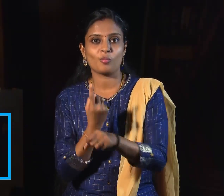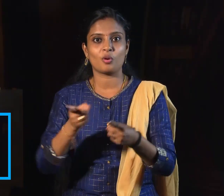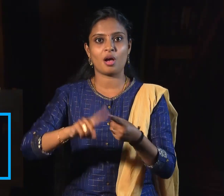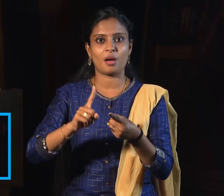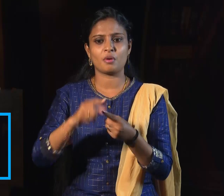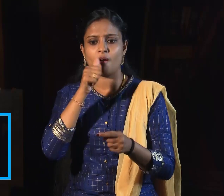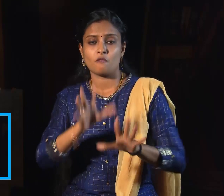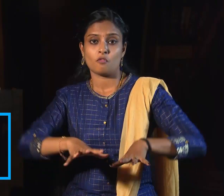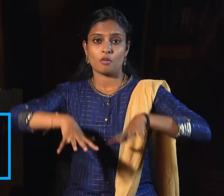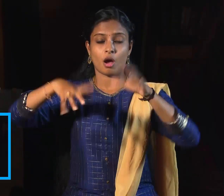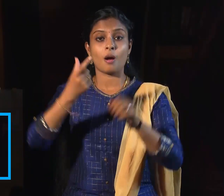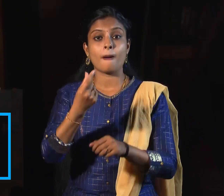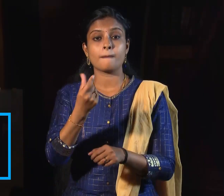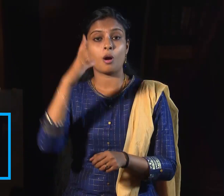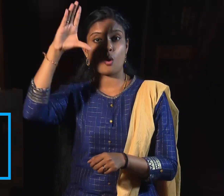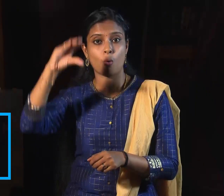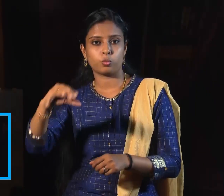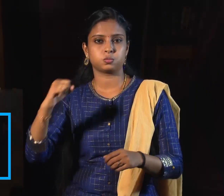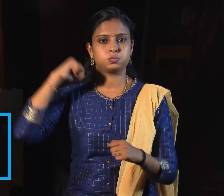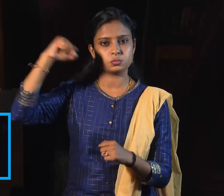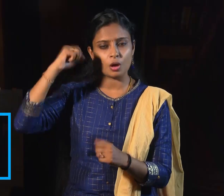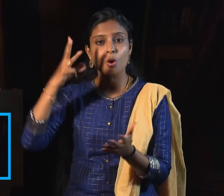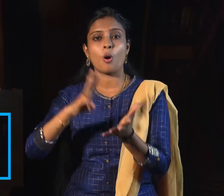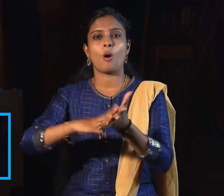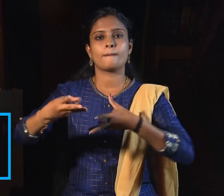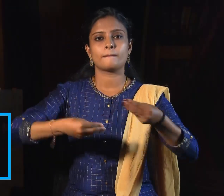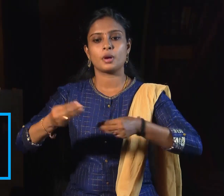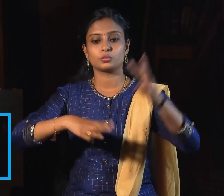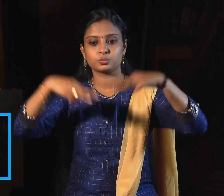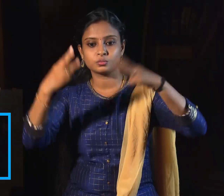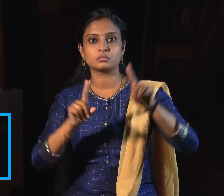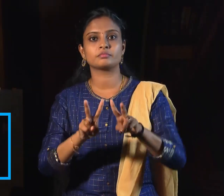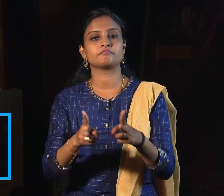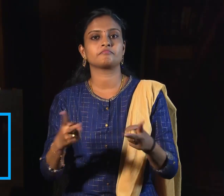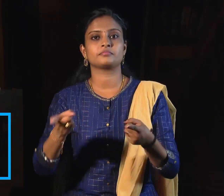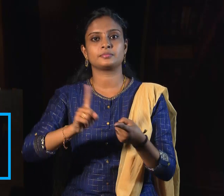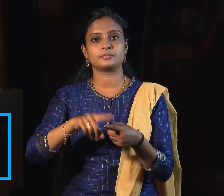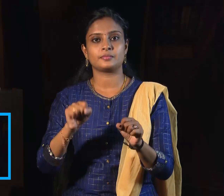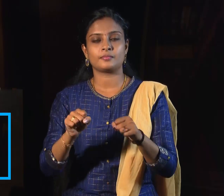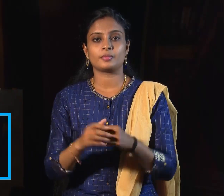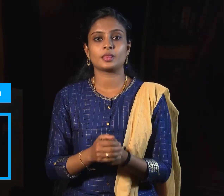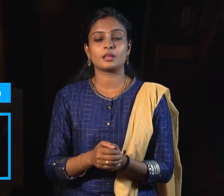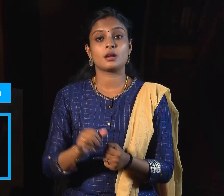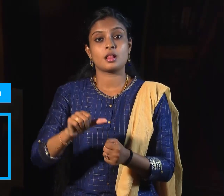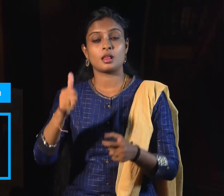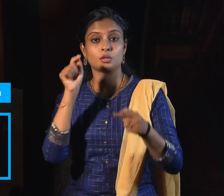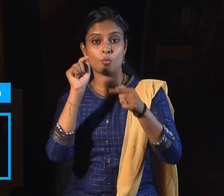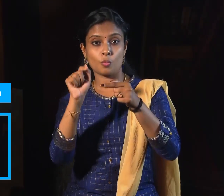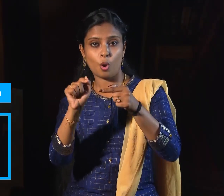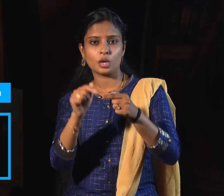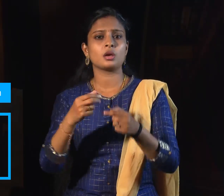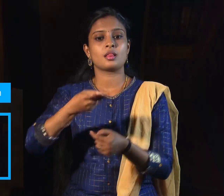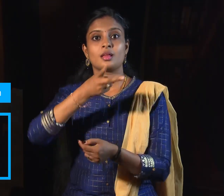be floods, fall in prices, strike, market fluctuation, etc. Next,